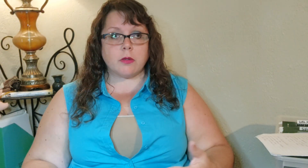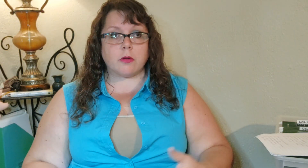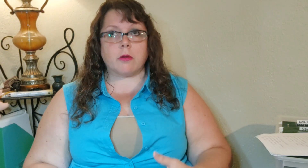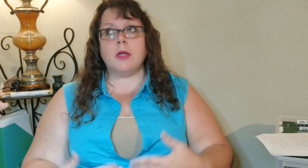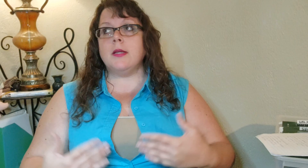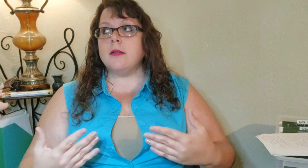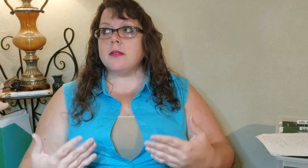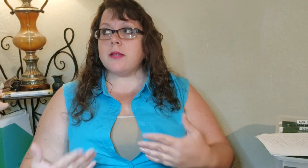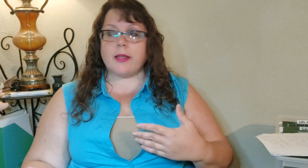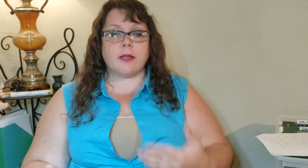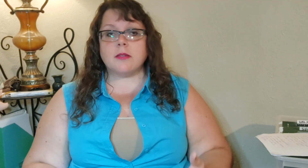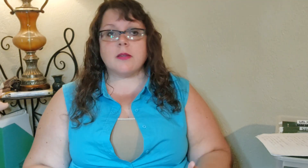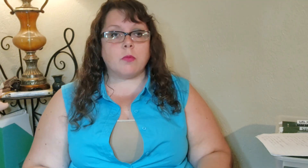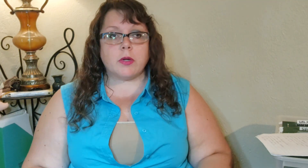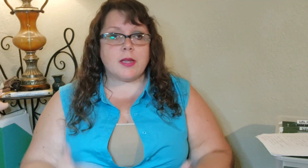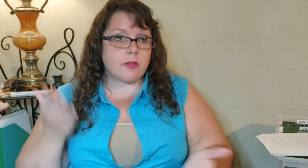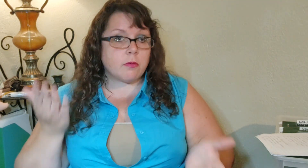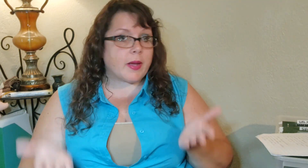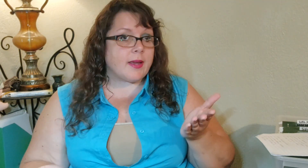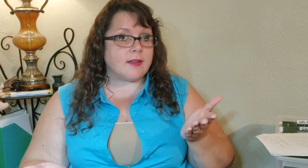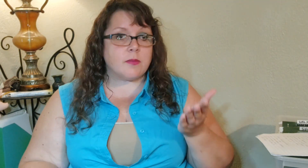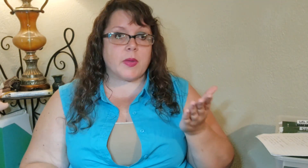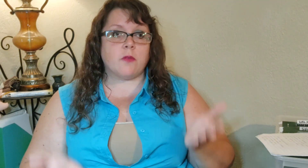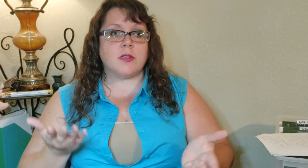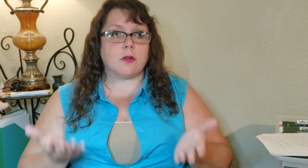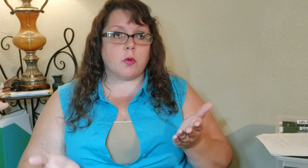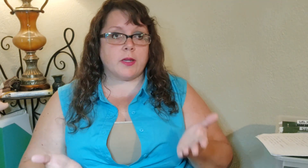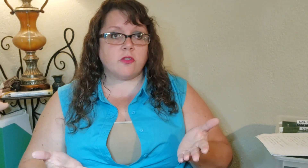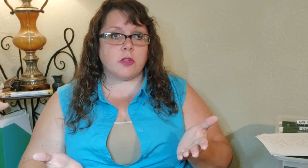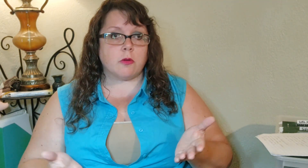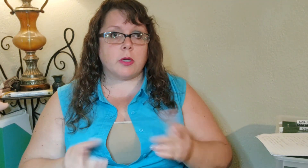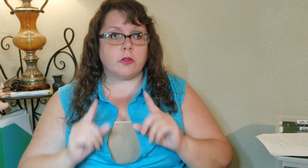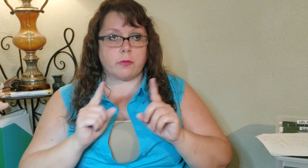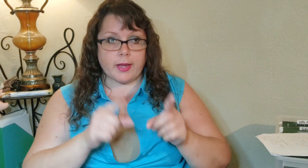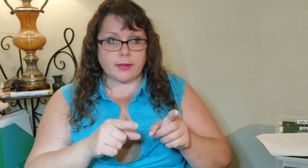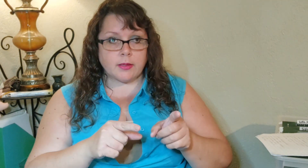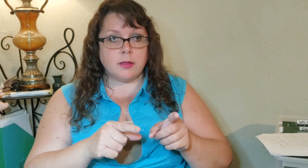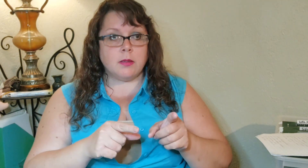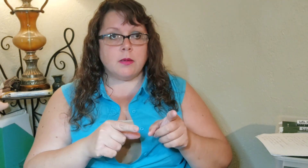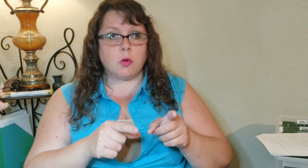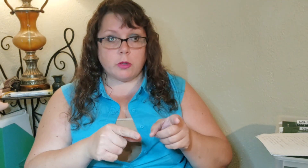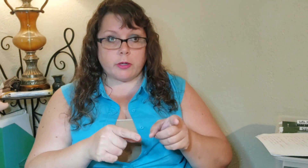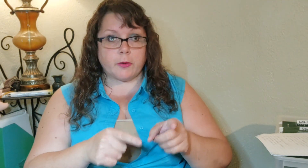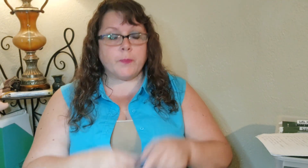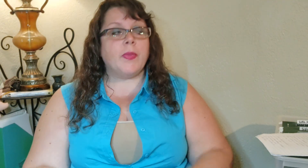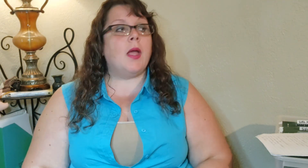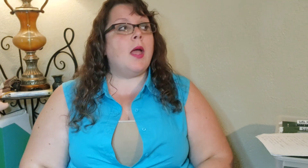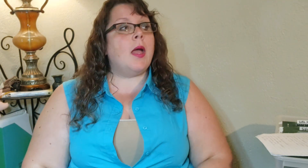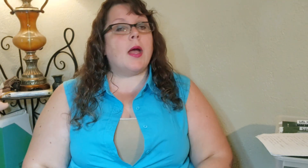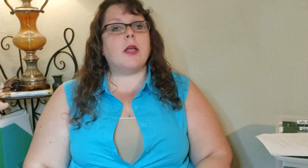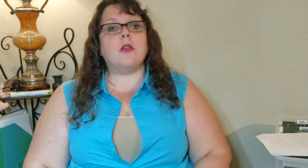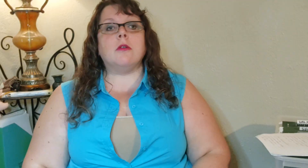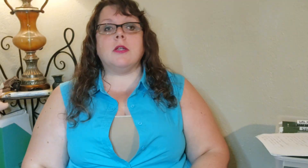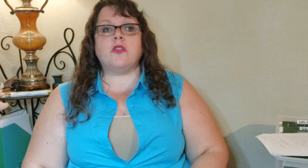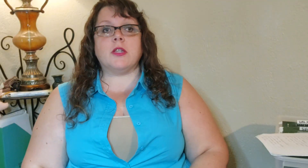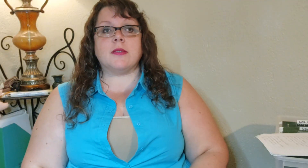or telling someone, either way, it doesn't matter if it's a question or a direct order, it's